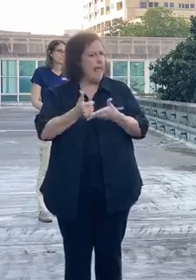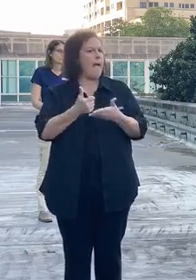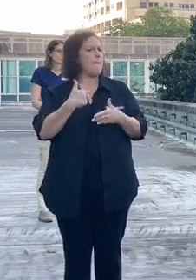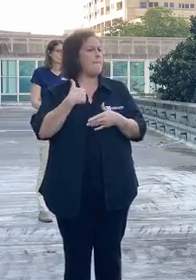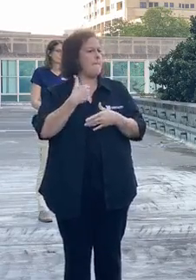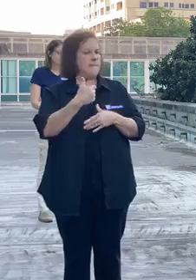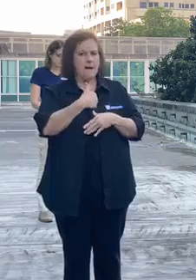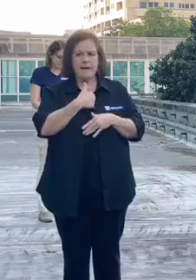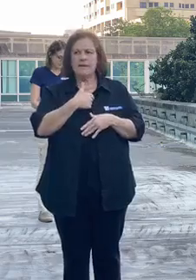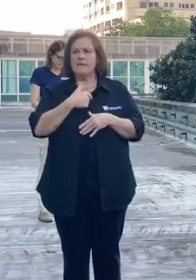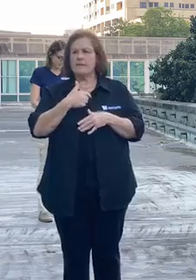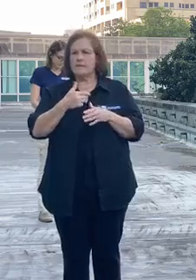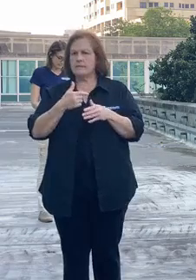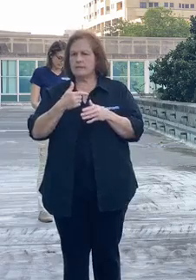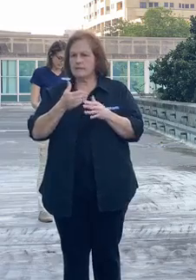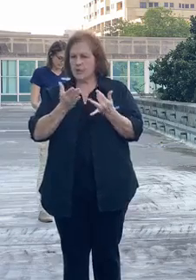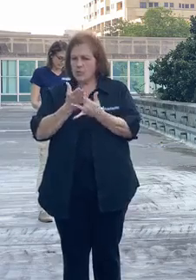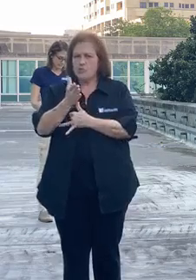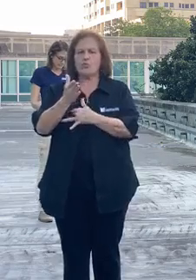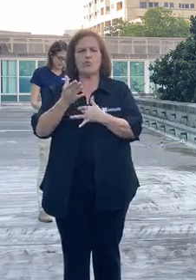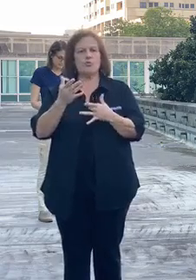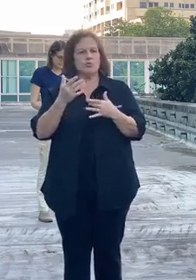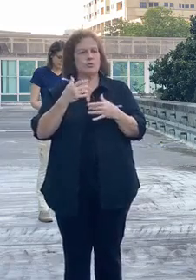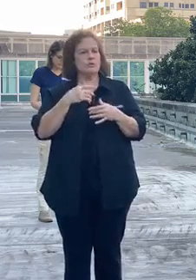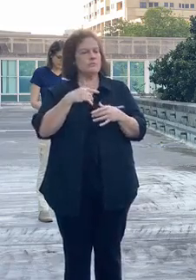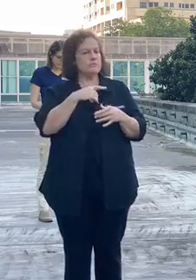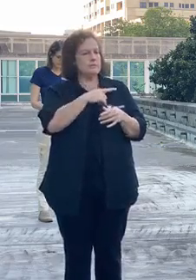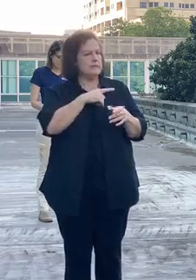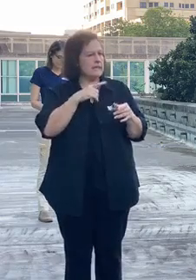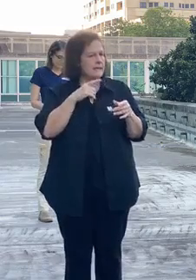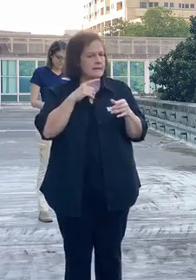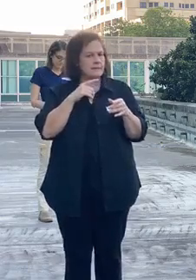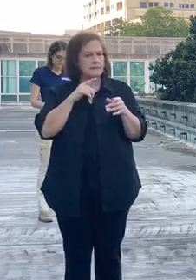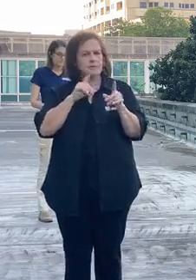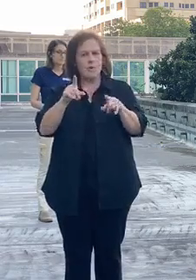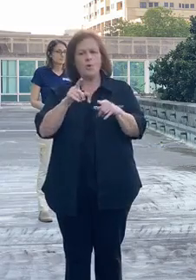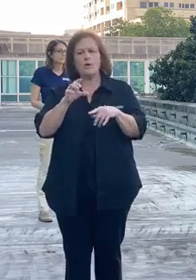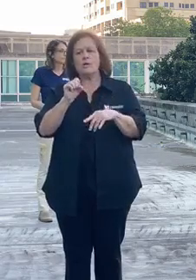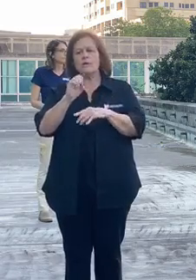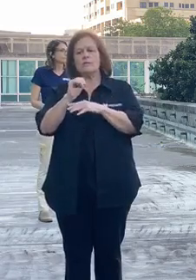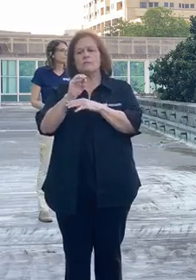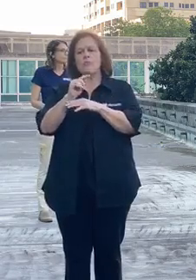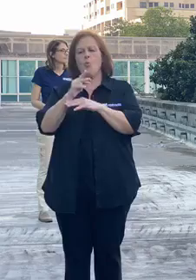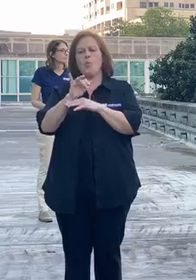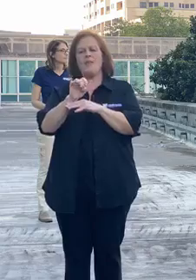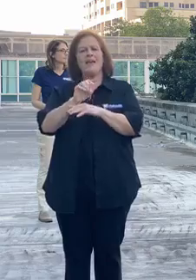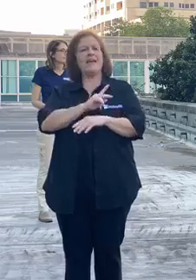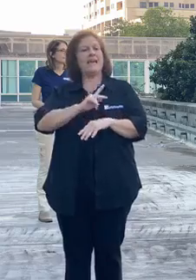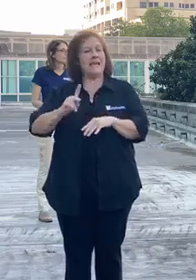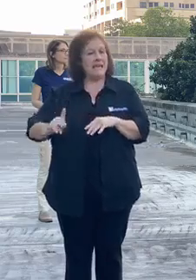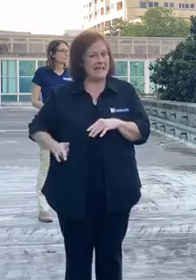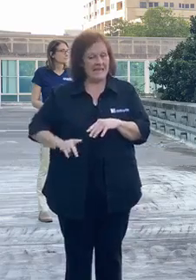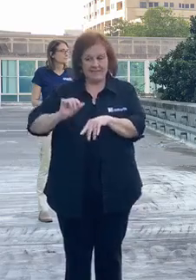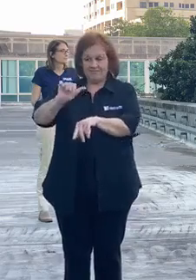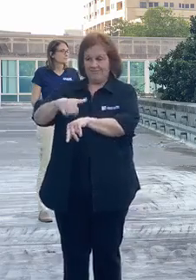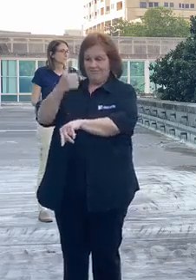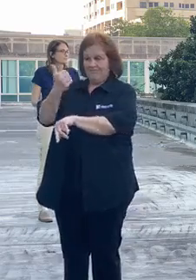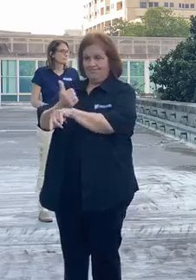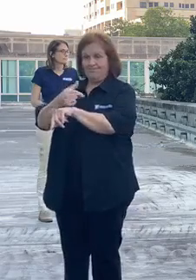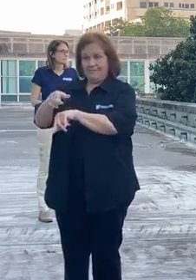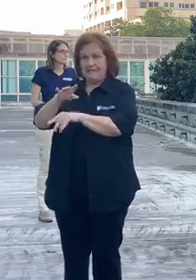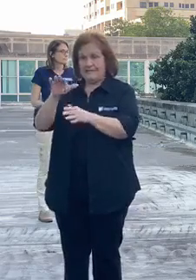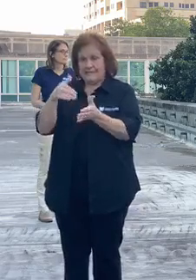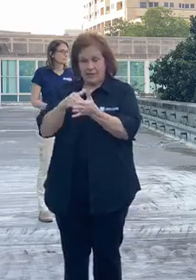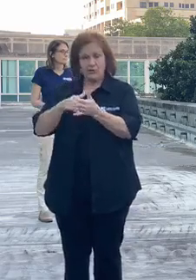crisis, standing up our warehouse at the Smoothie King Center. That's very effective, and